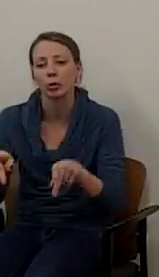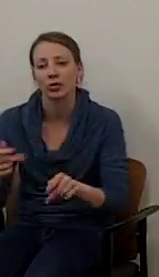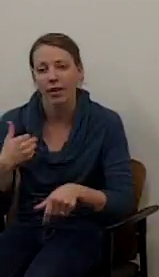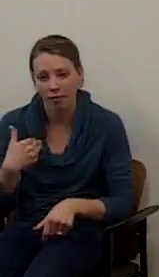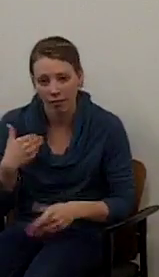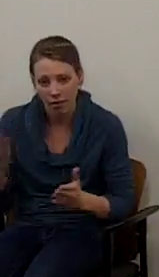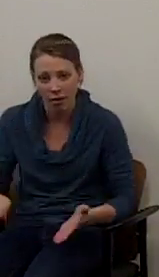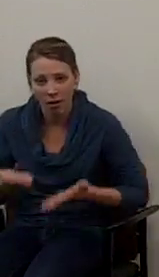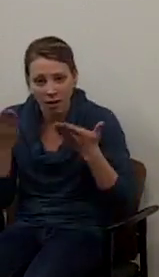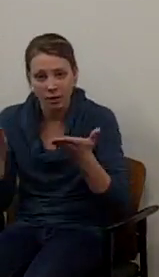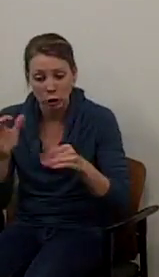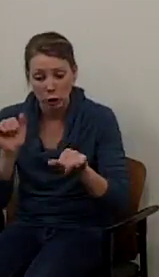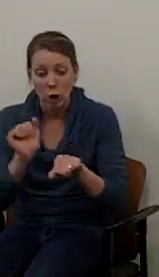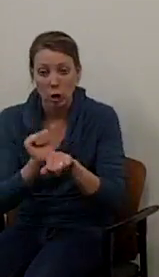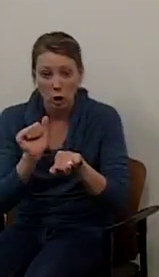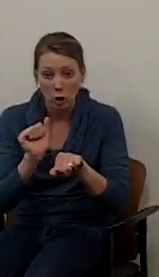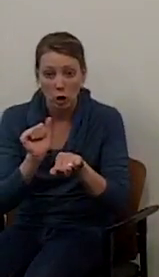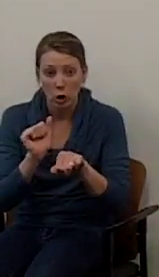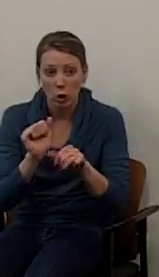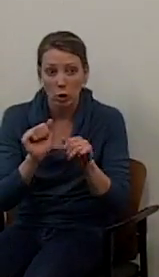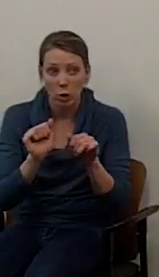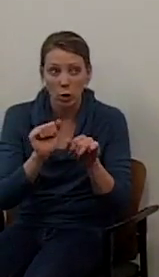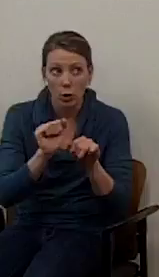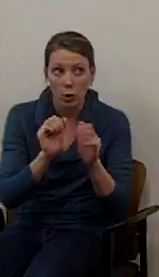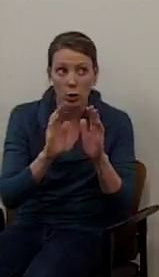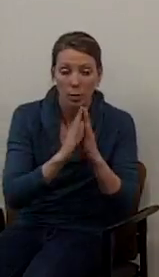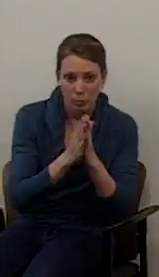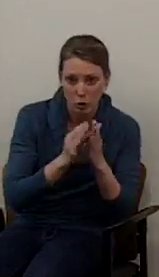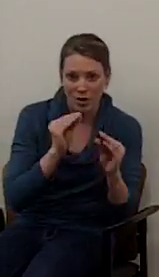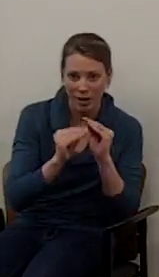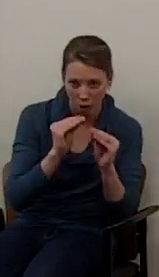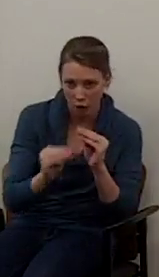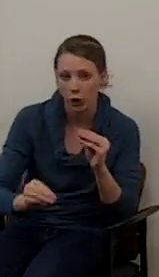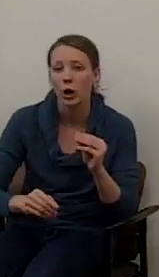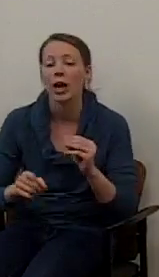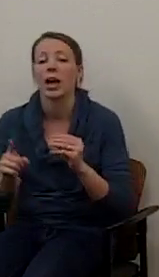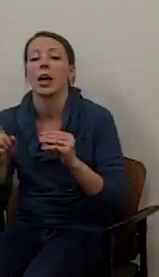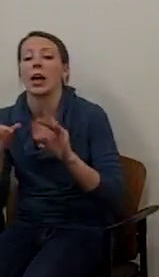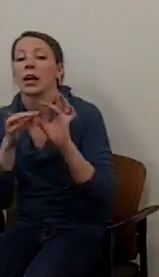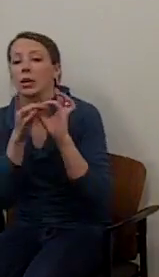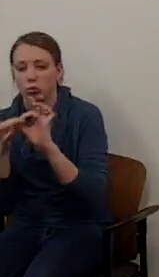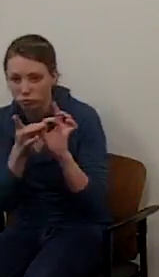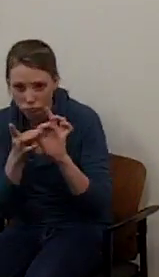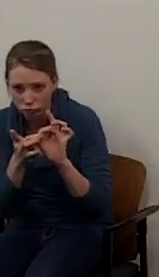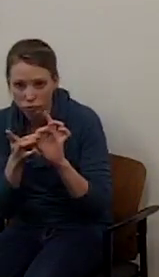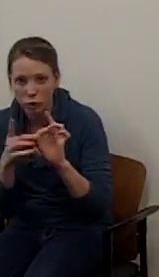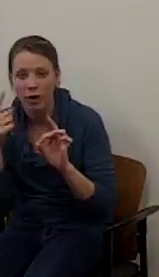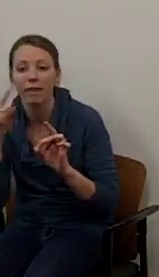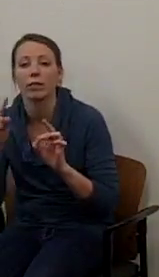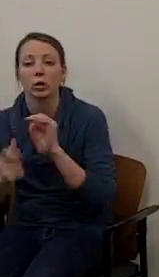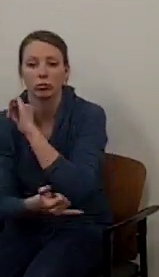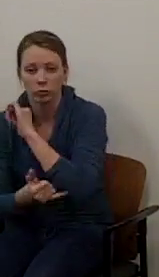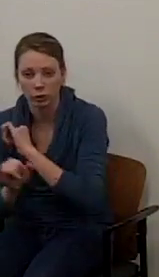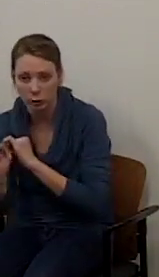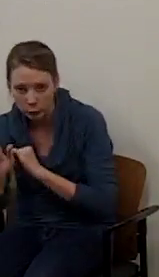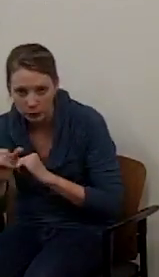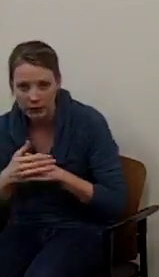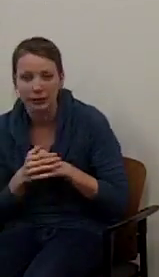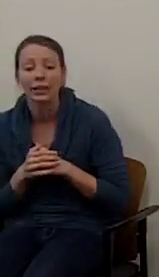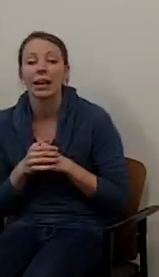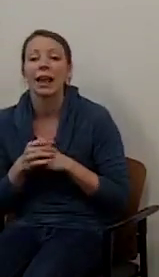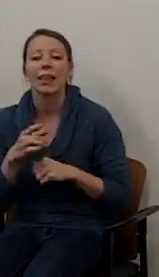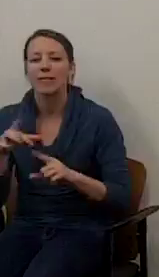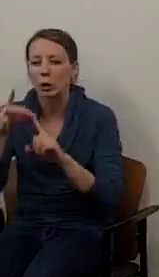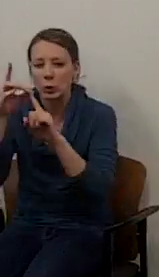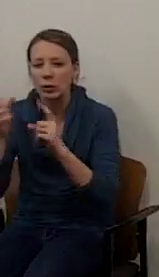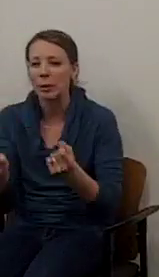opportunities offered, which are book editor, writer, and foreign correspondent, the salaries offered, and the unique perks. It